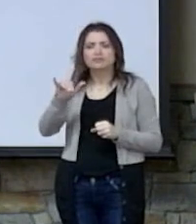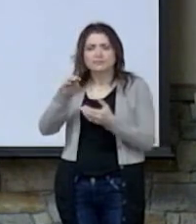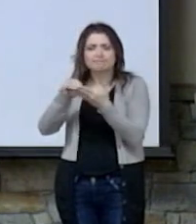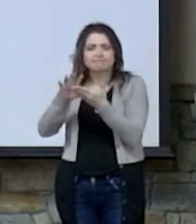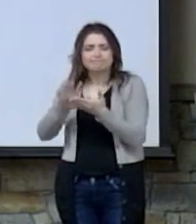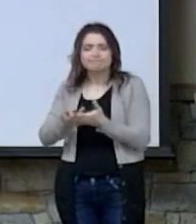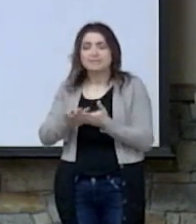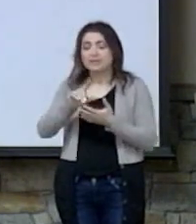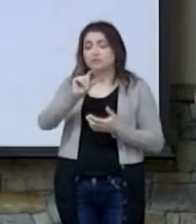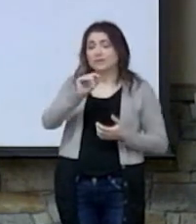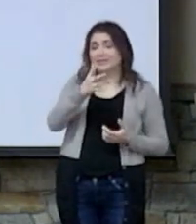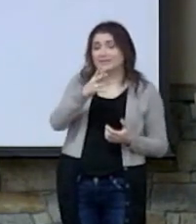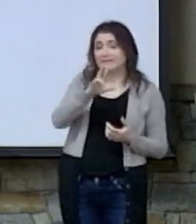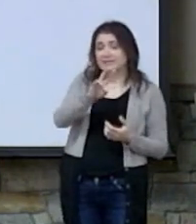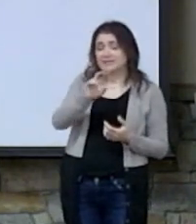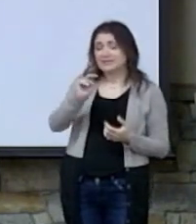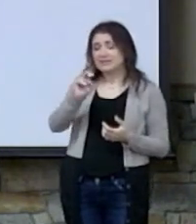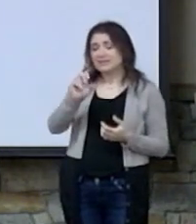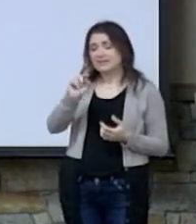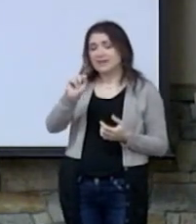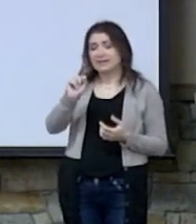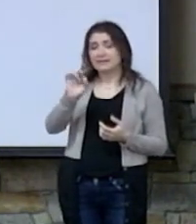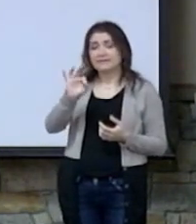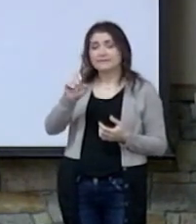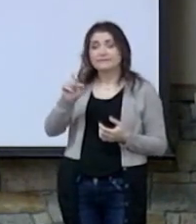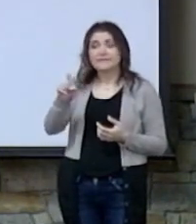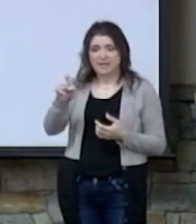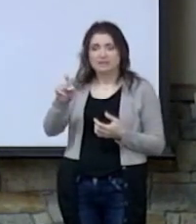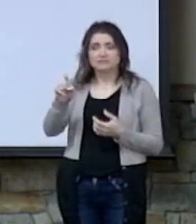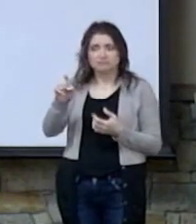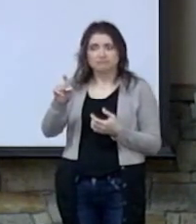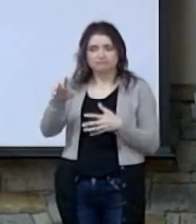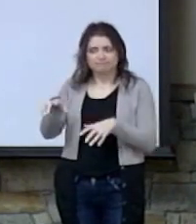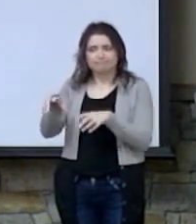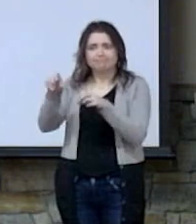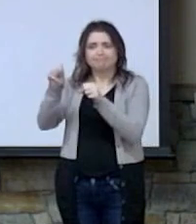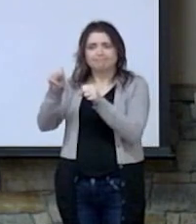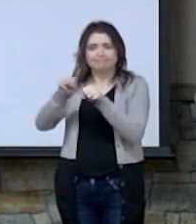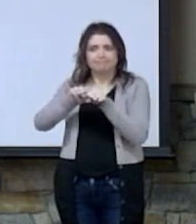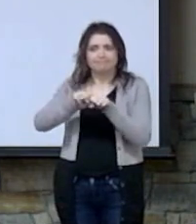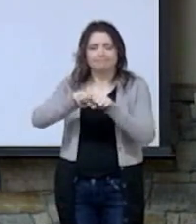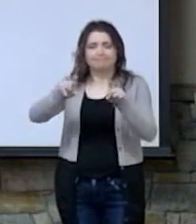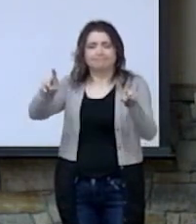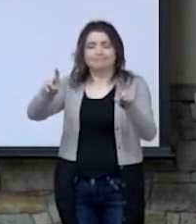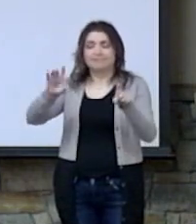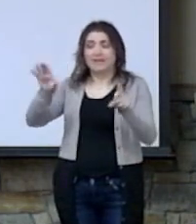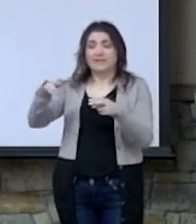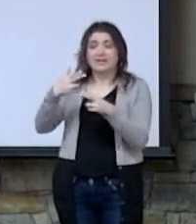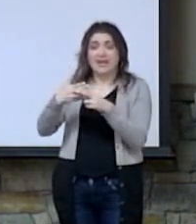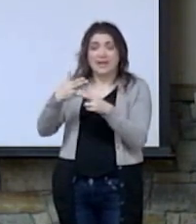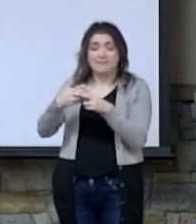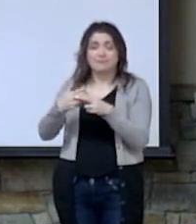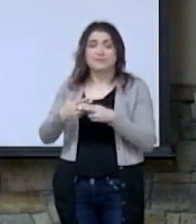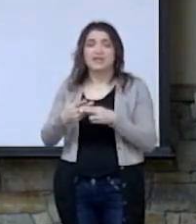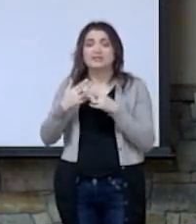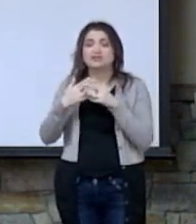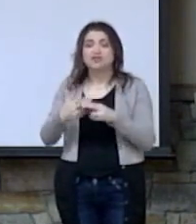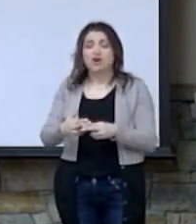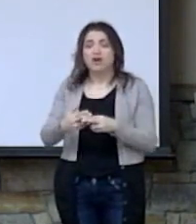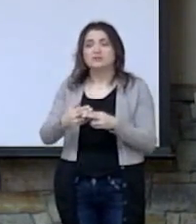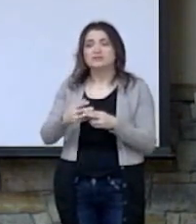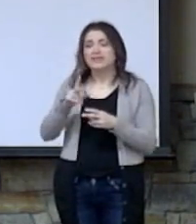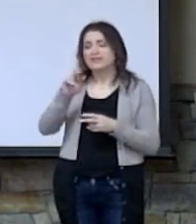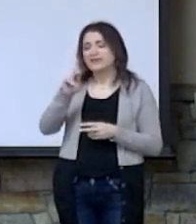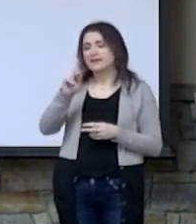Netflix actually picked up his documentary and began airing it. And the name of his documentary was this. It's called The